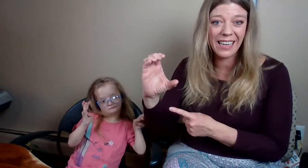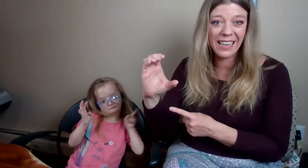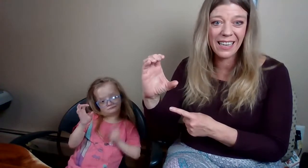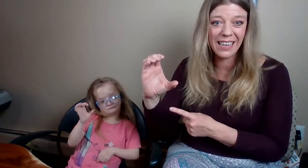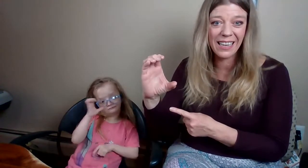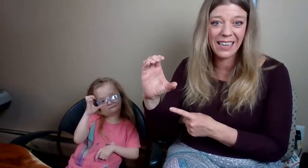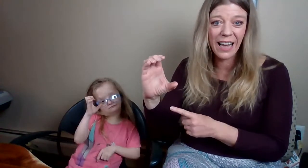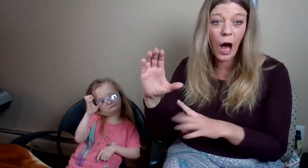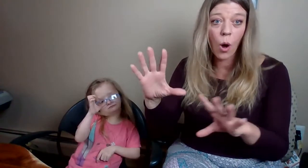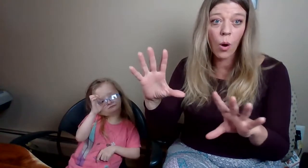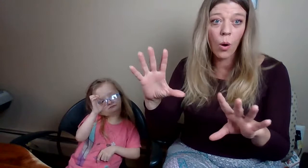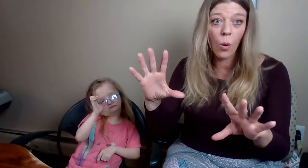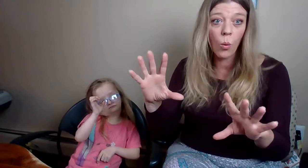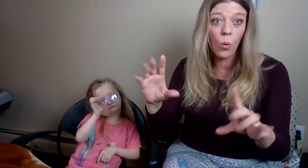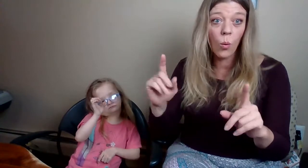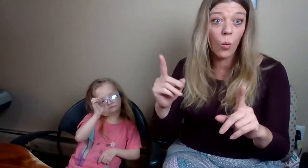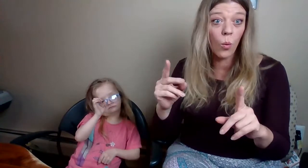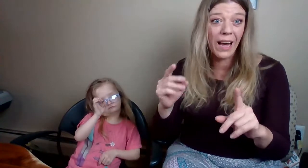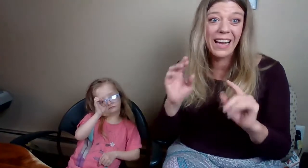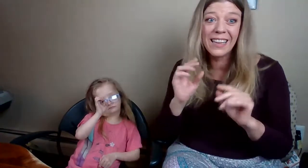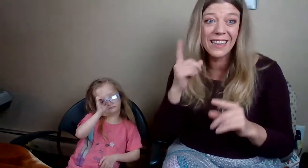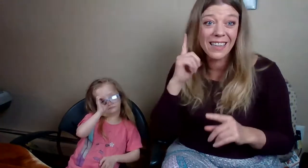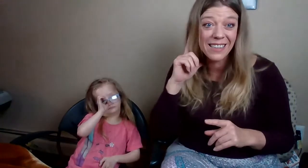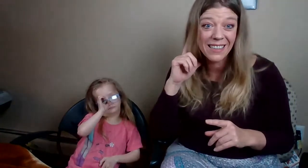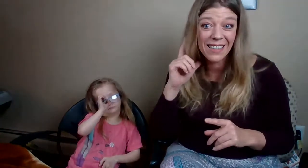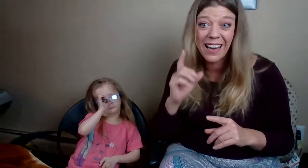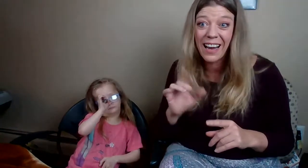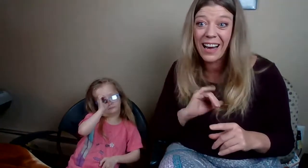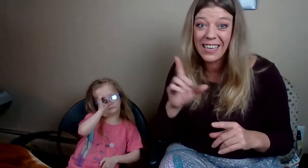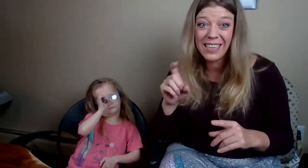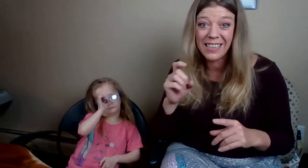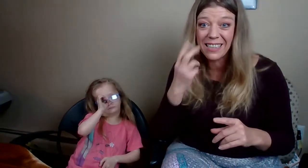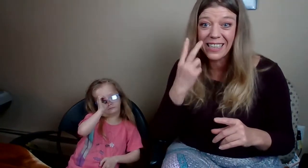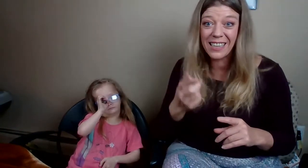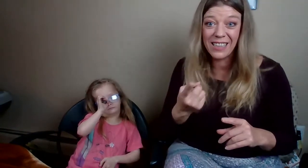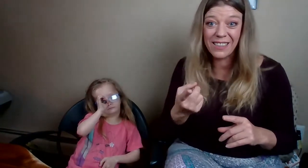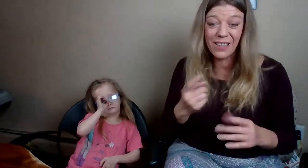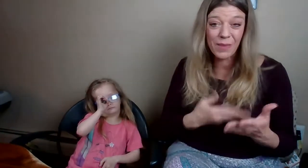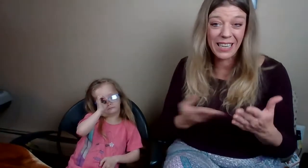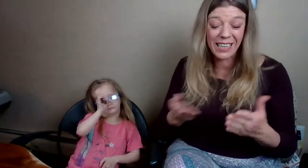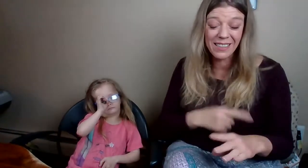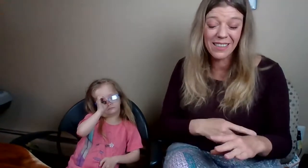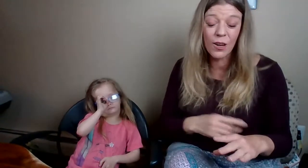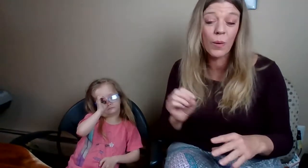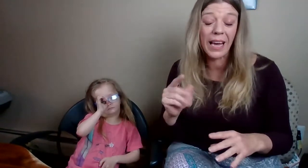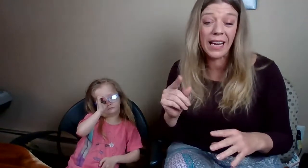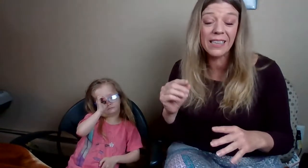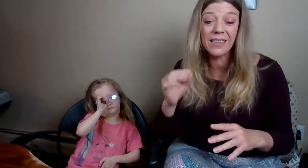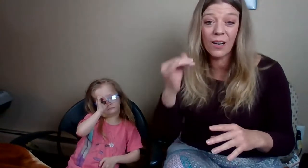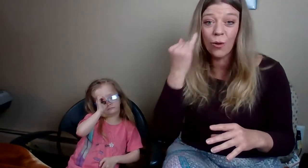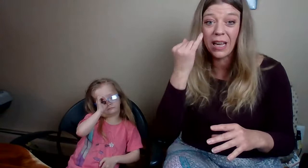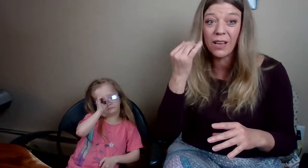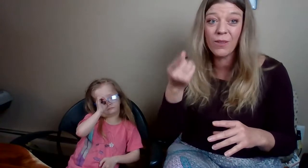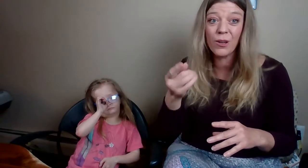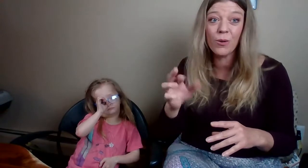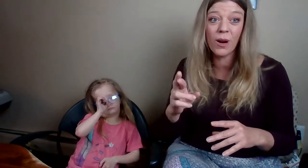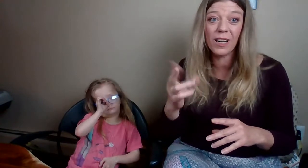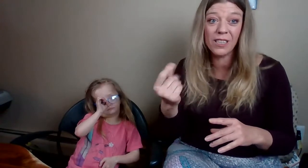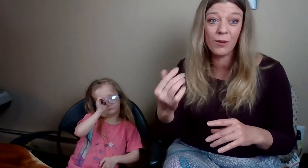C. Ooh, listen, I need to tell you something. Okay, so if you are